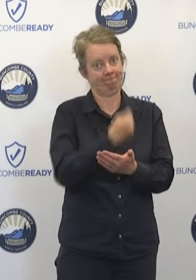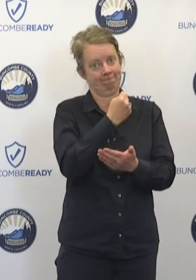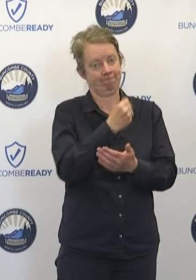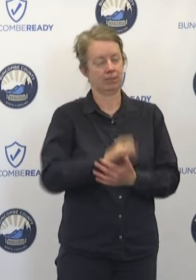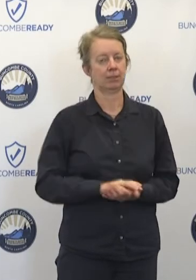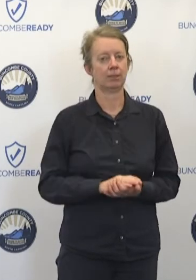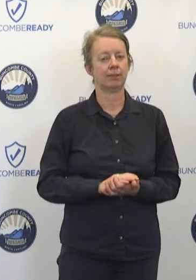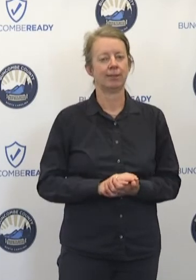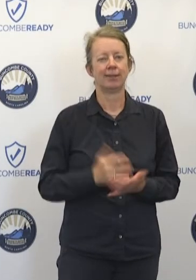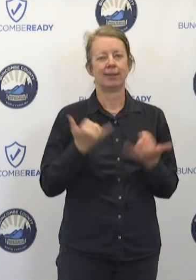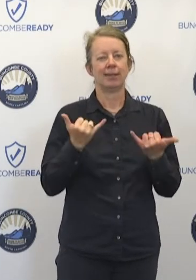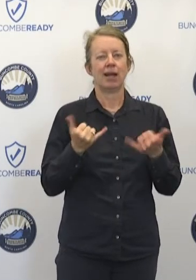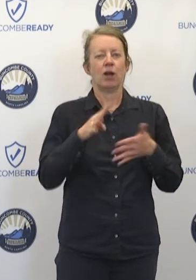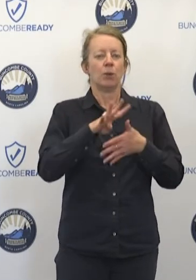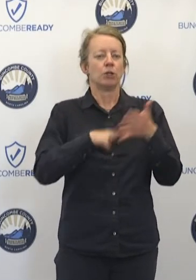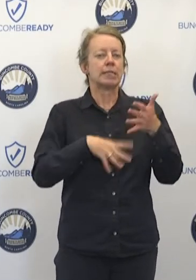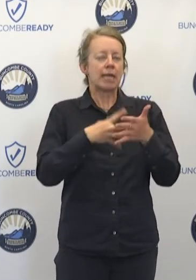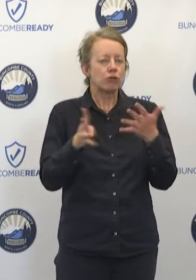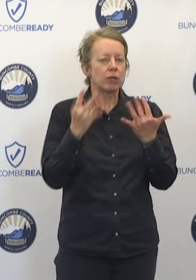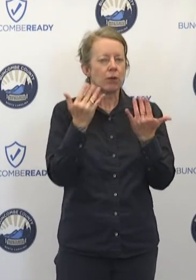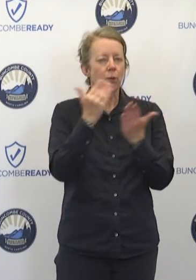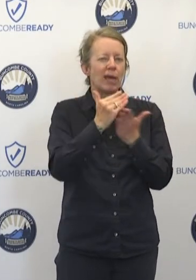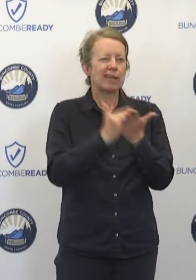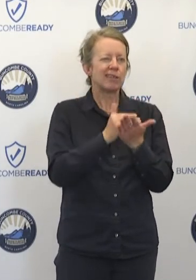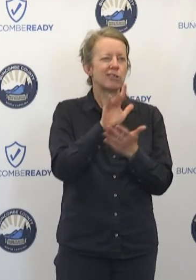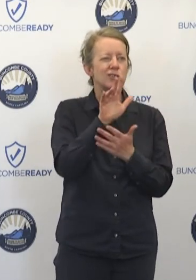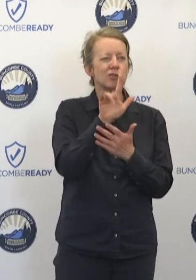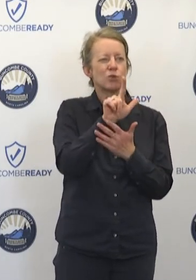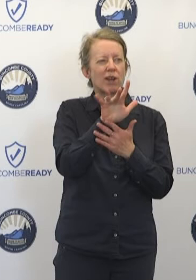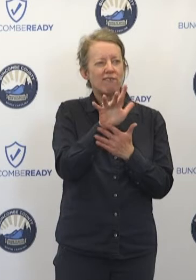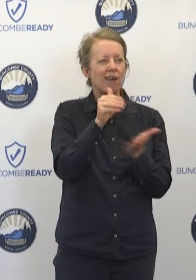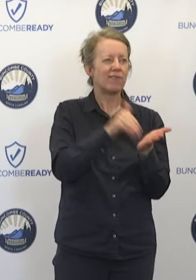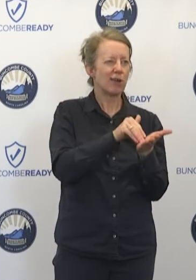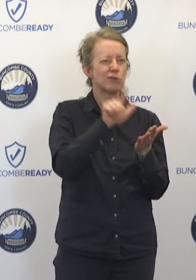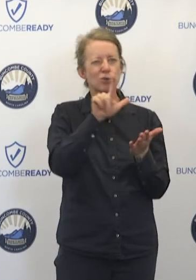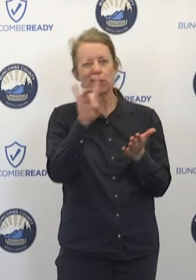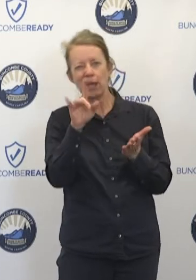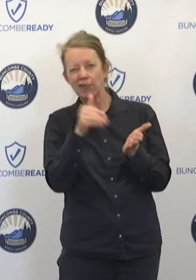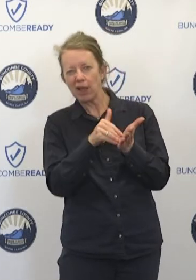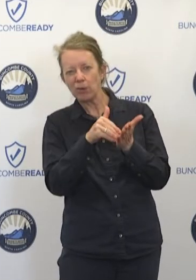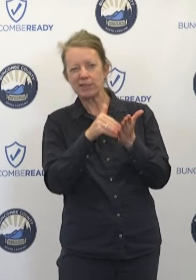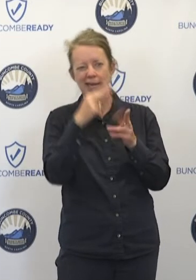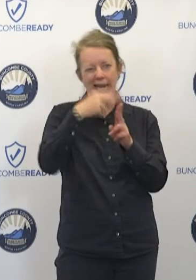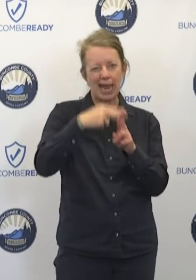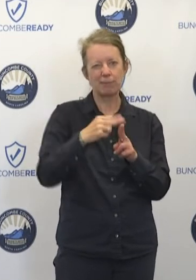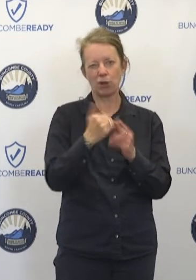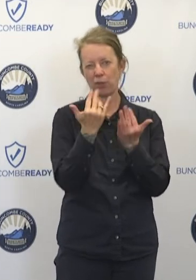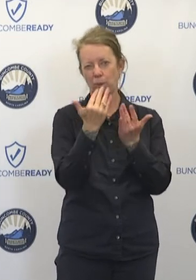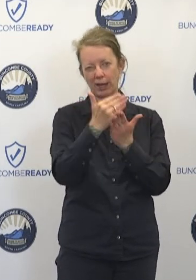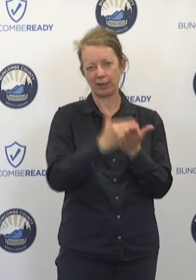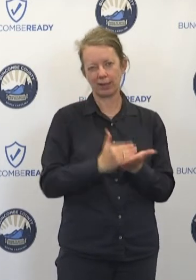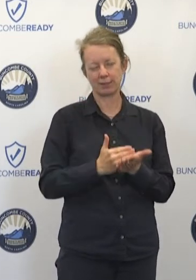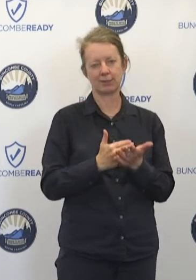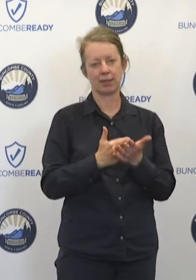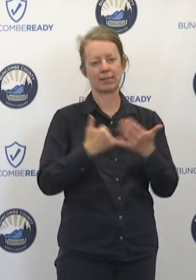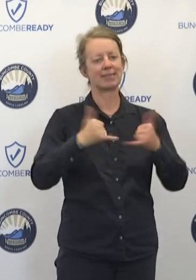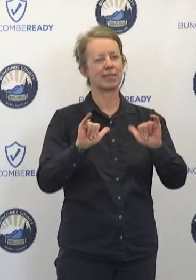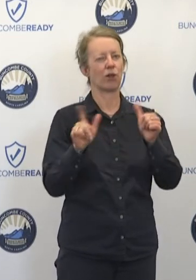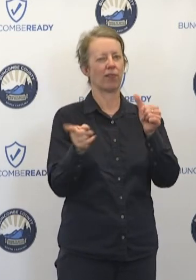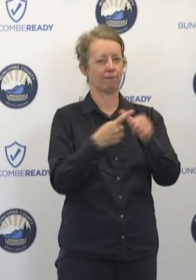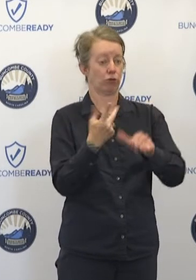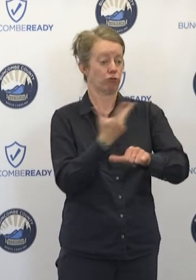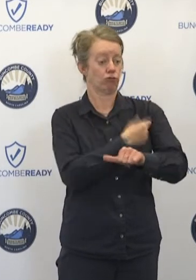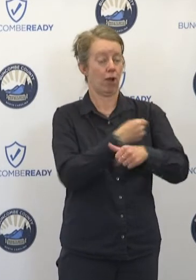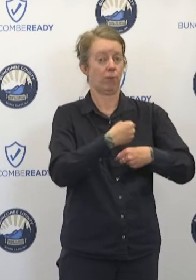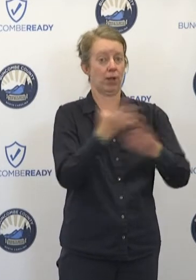We are currently scheduling in the 25,000 to 28,000 range of the wait list. We continue to run our first dose operations from the